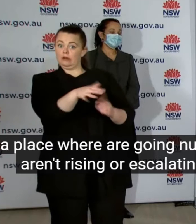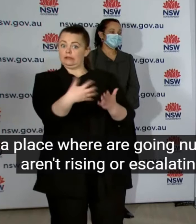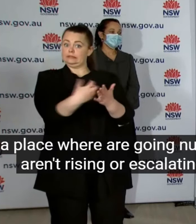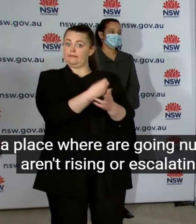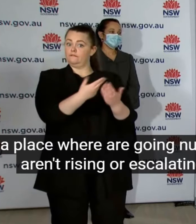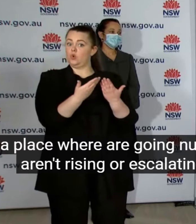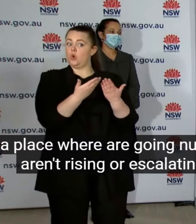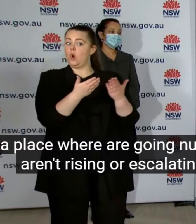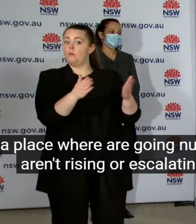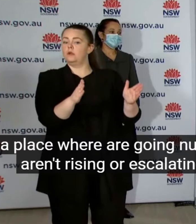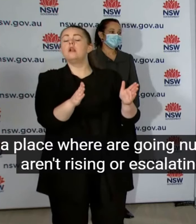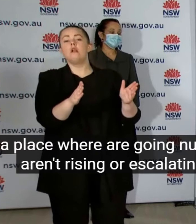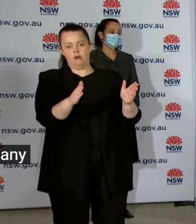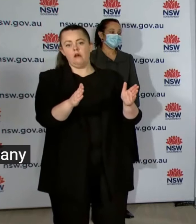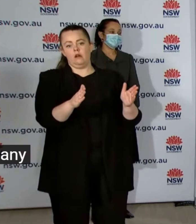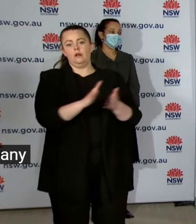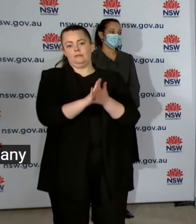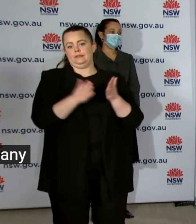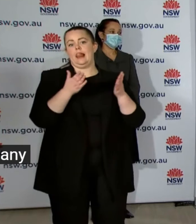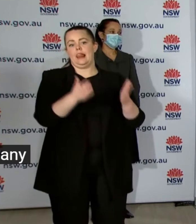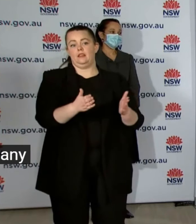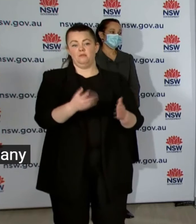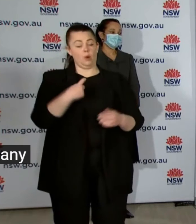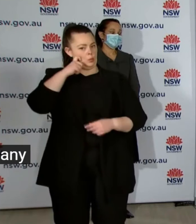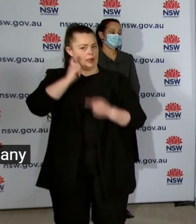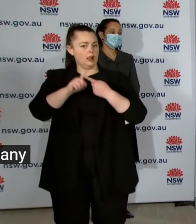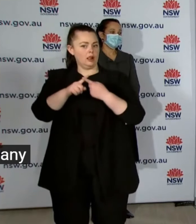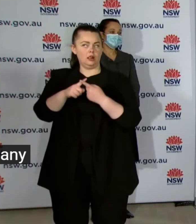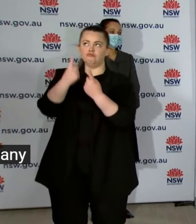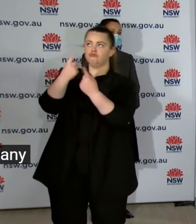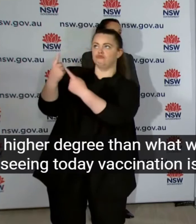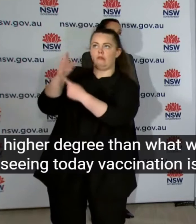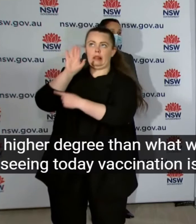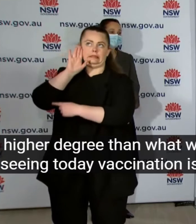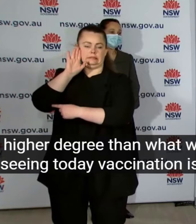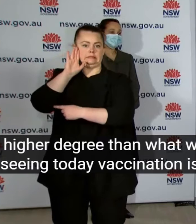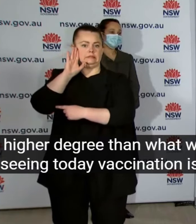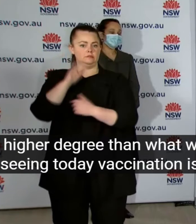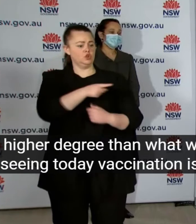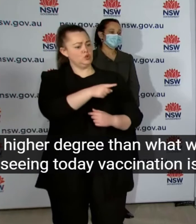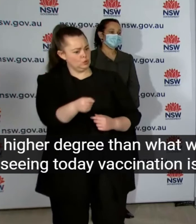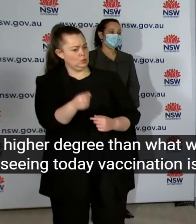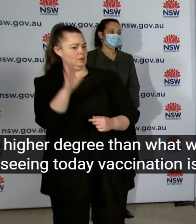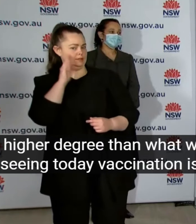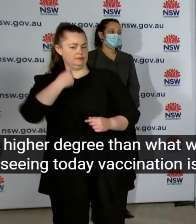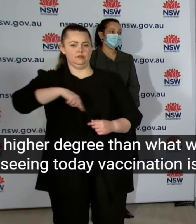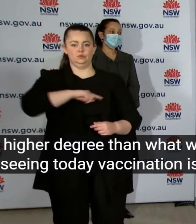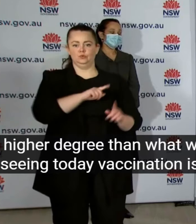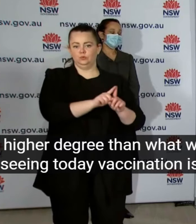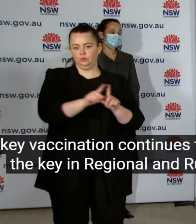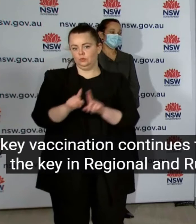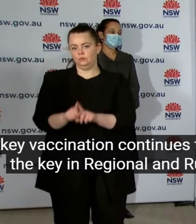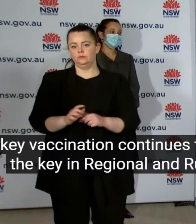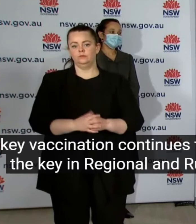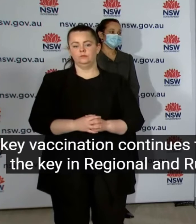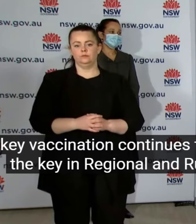higher degree than what we're seeing today. Vaccination is the key. Vaccination continues to be the key in regional and rural New South Wales. We know there